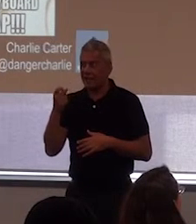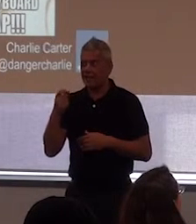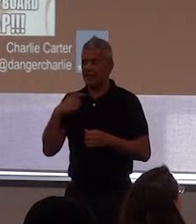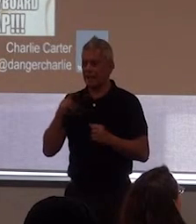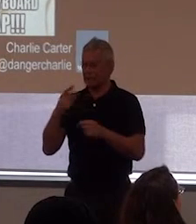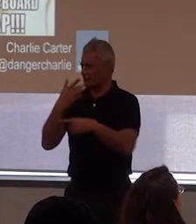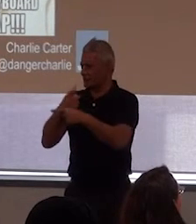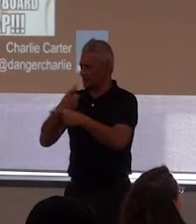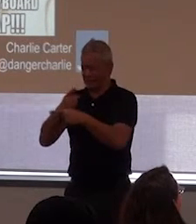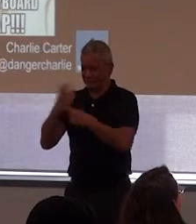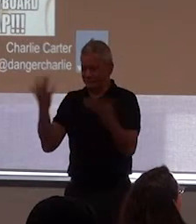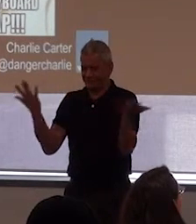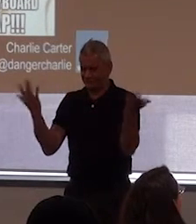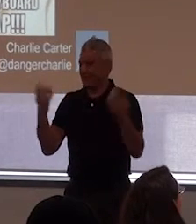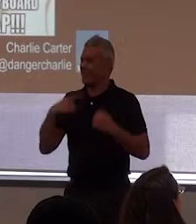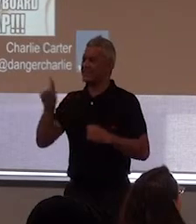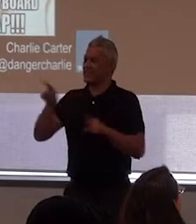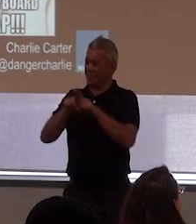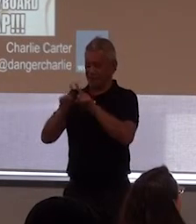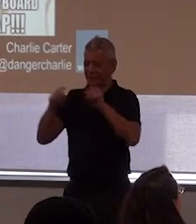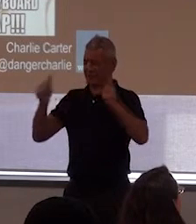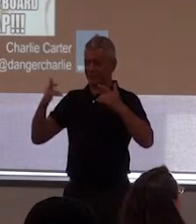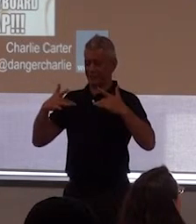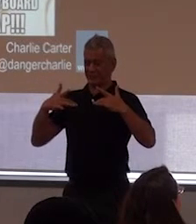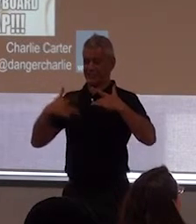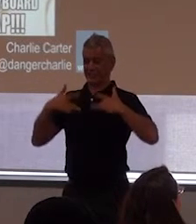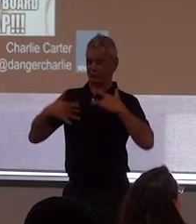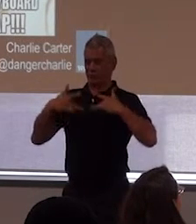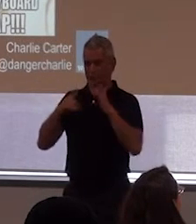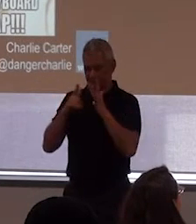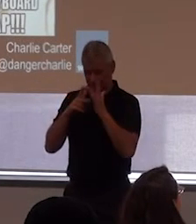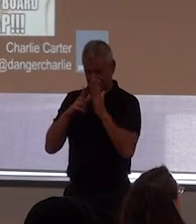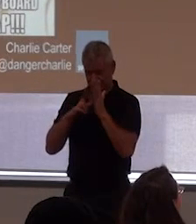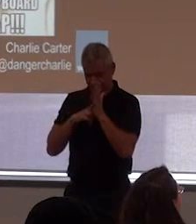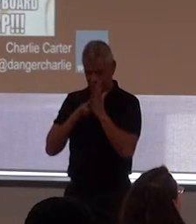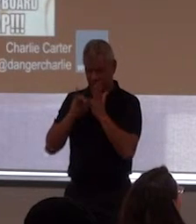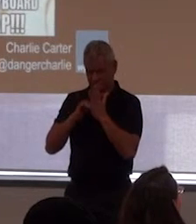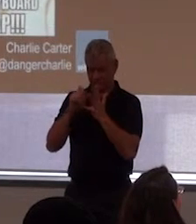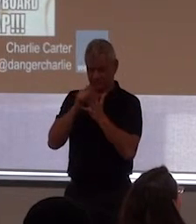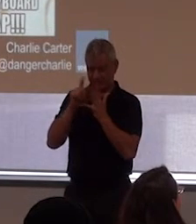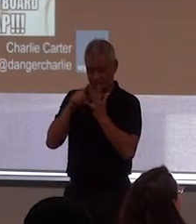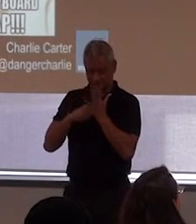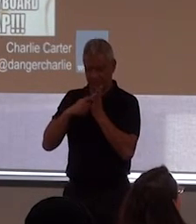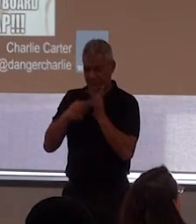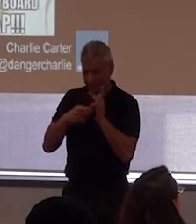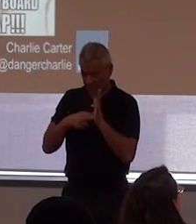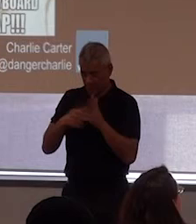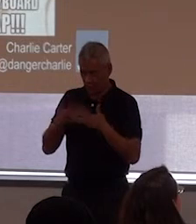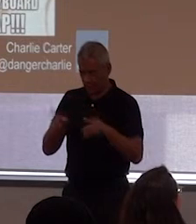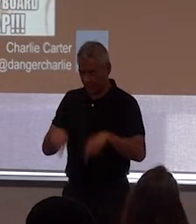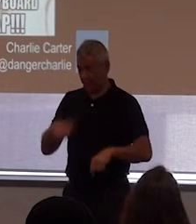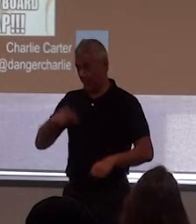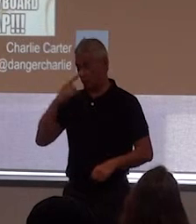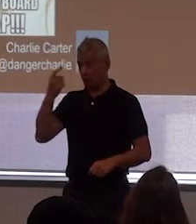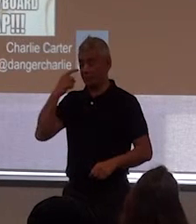morning. So this was a kind of good inspiration to get started. So if anyone recognizes any of these